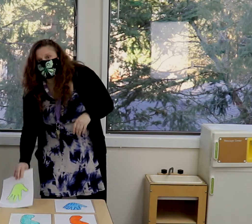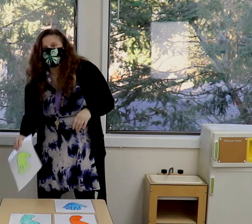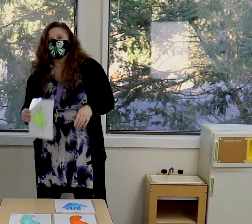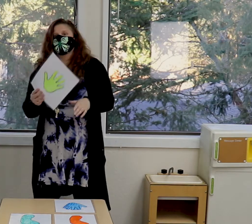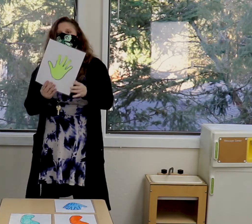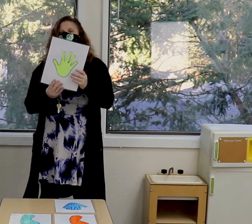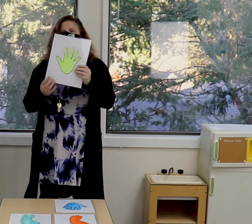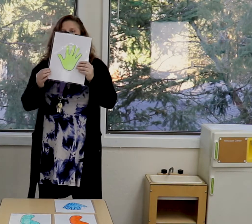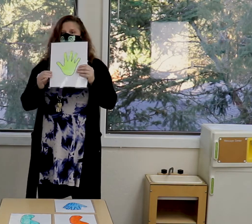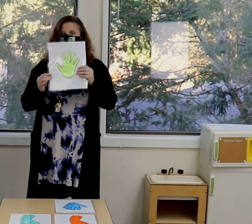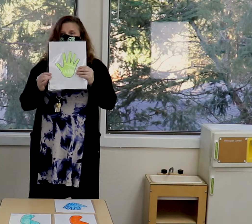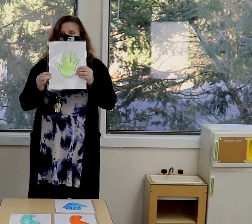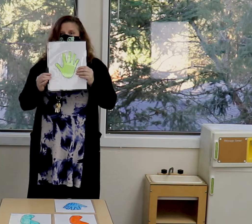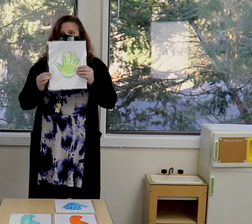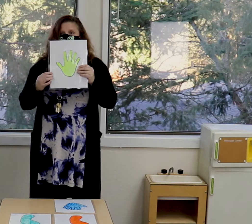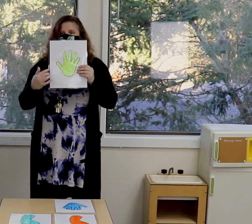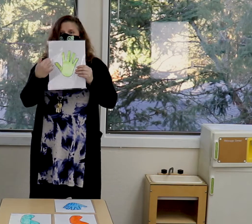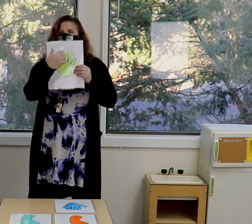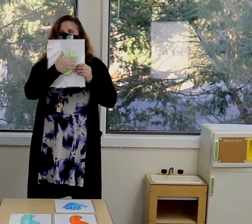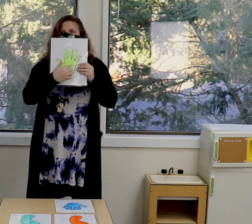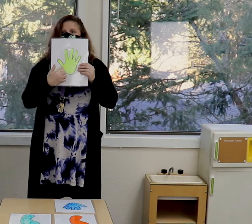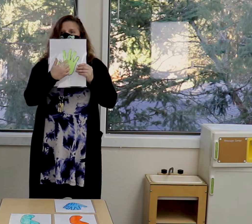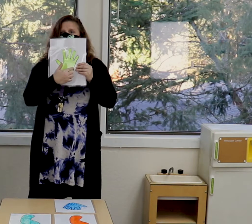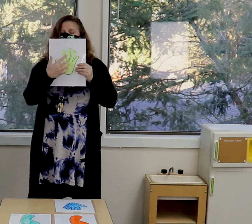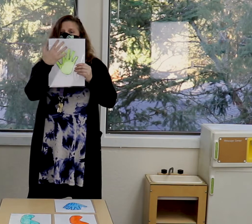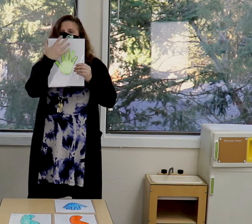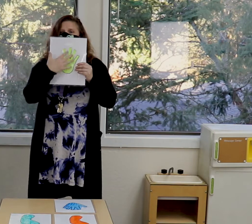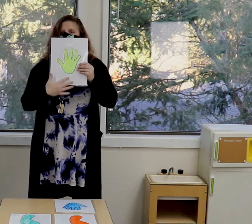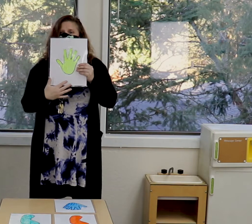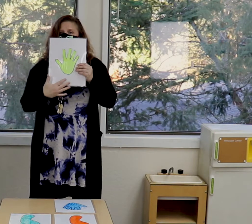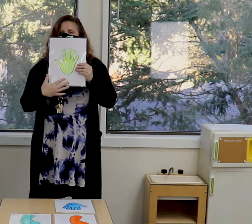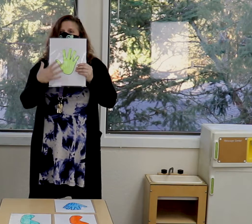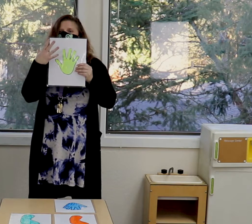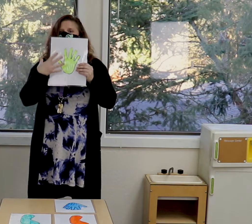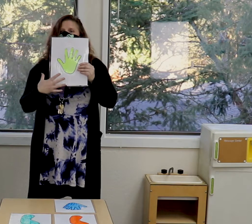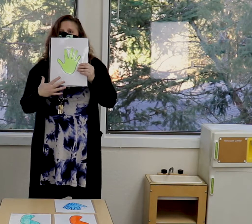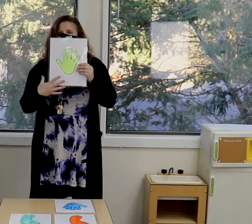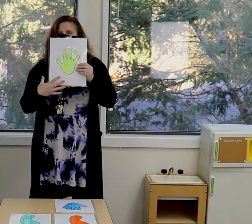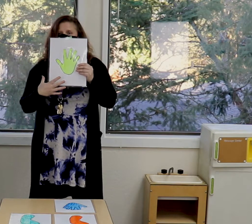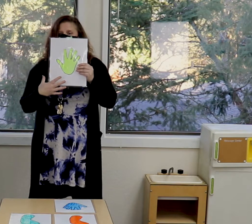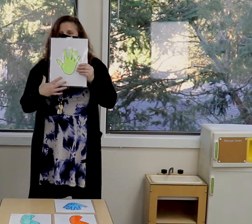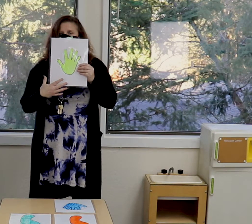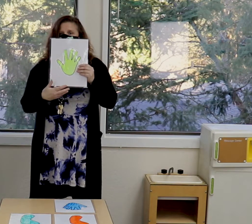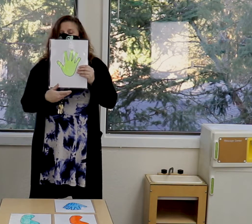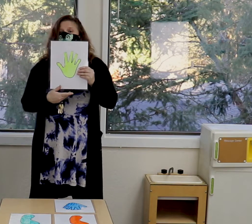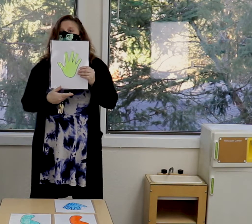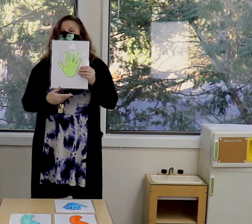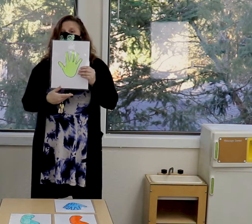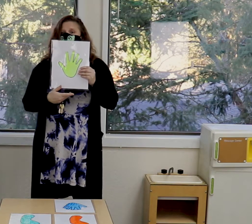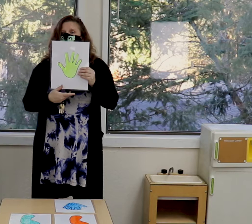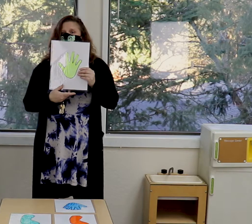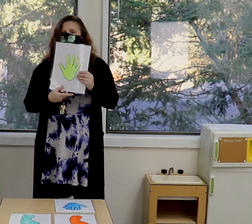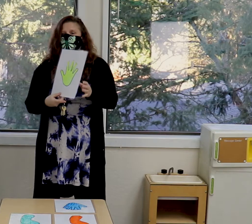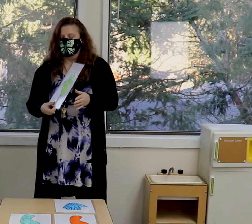this. So they put the hand on the paper and you contact paper them. Because then what you do